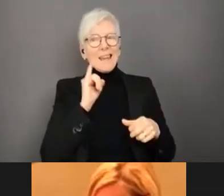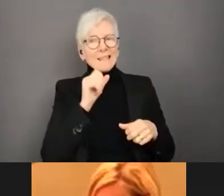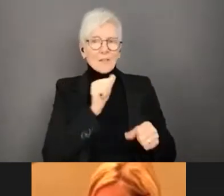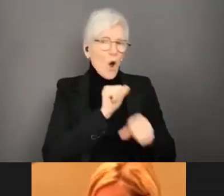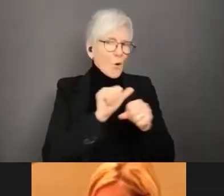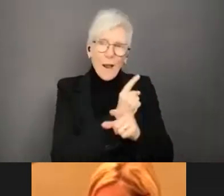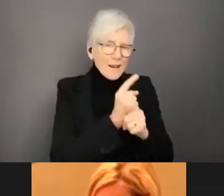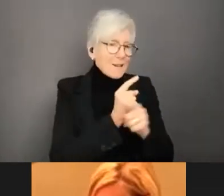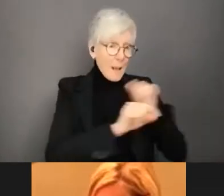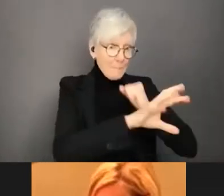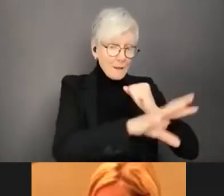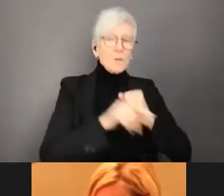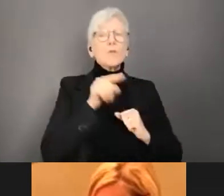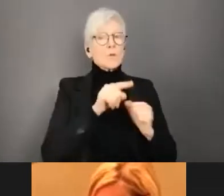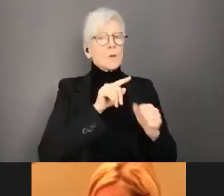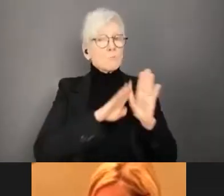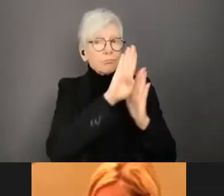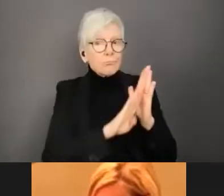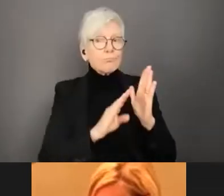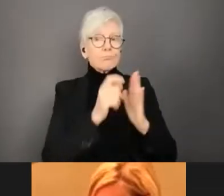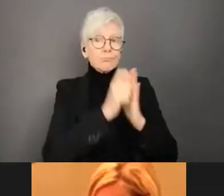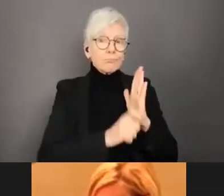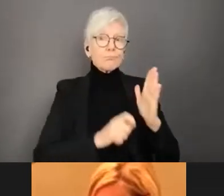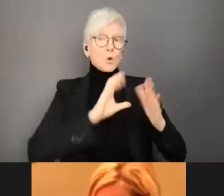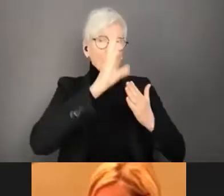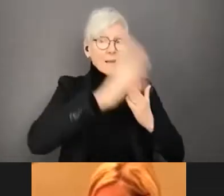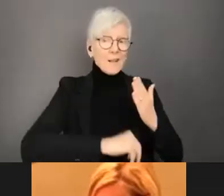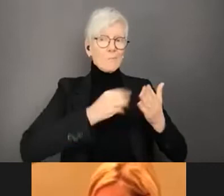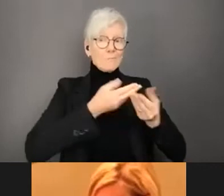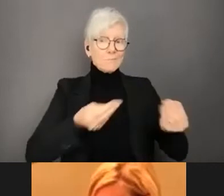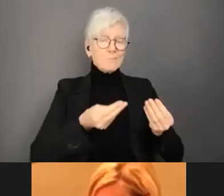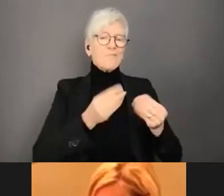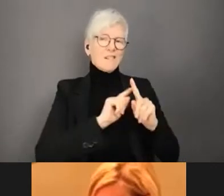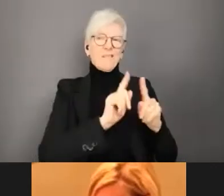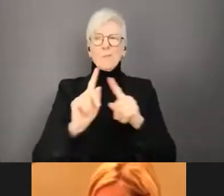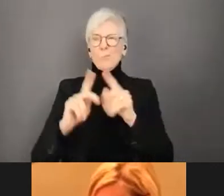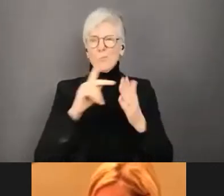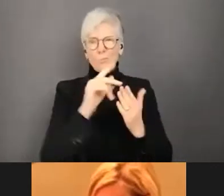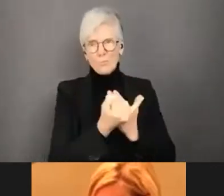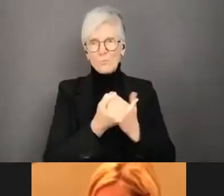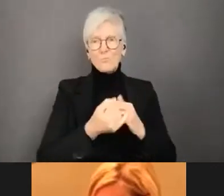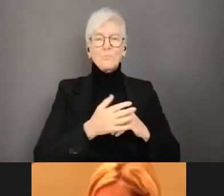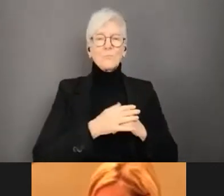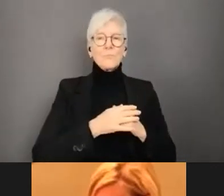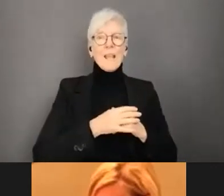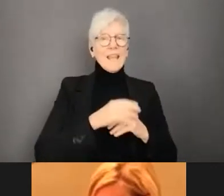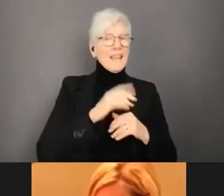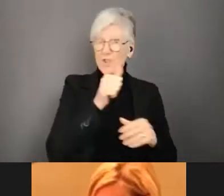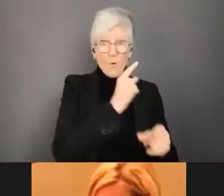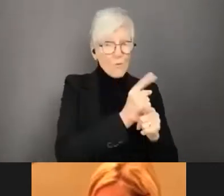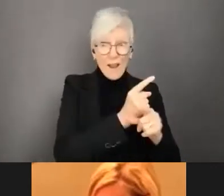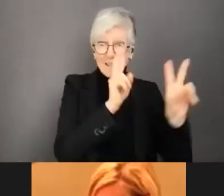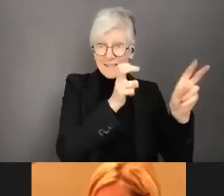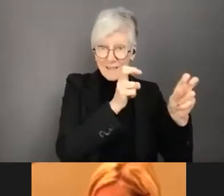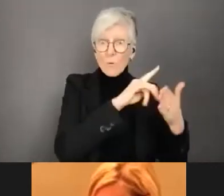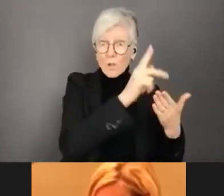Margaret designs and develops curriculum and related materials under a number of initiatives, including the It's Not Right initiative, as well as Make